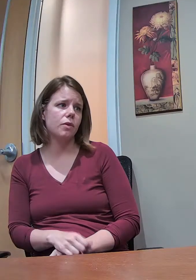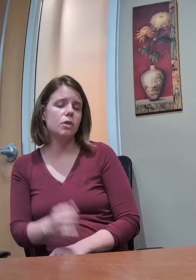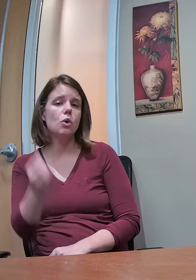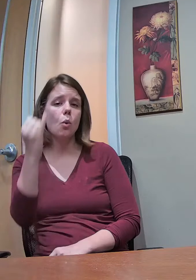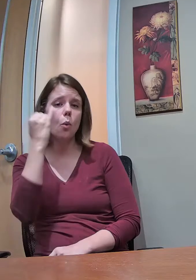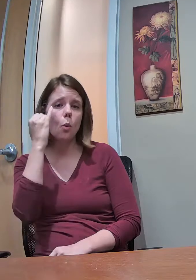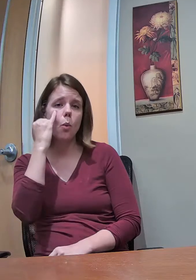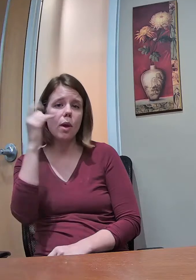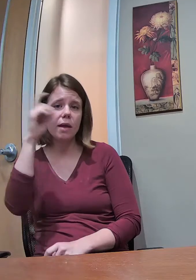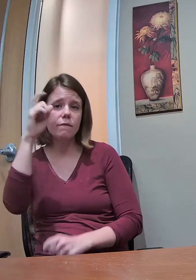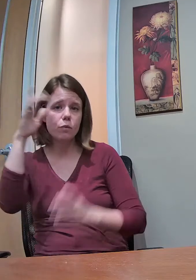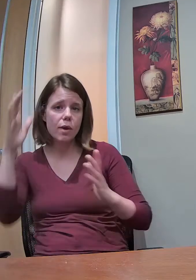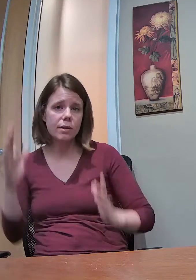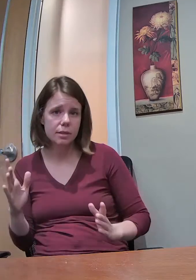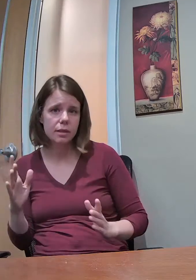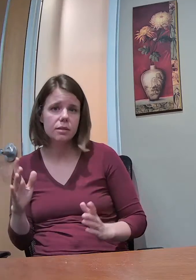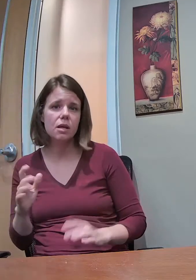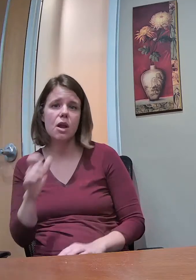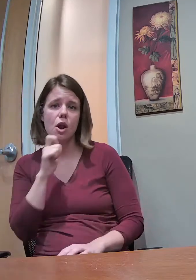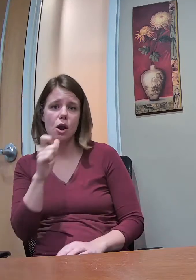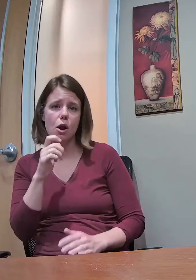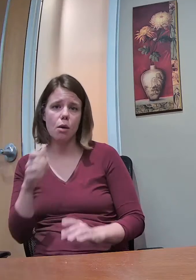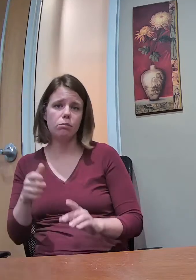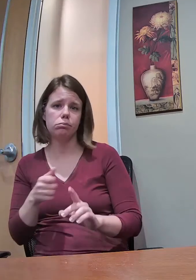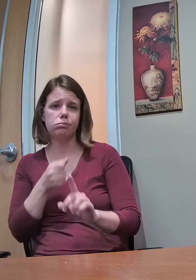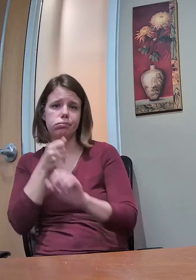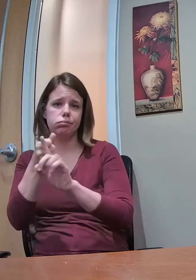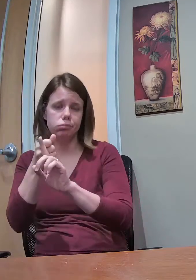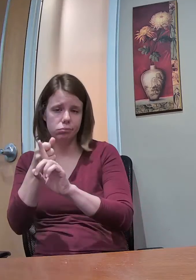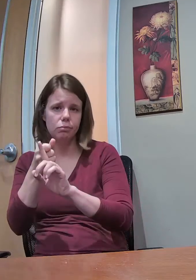general visitor indoor with their caregiver.